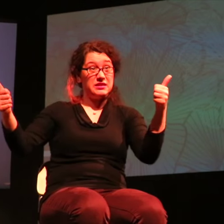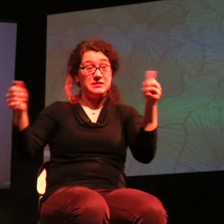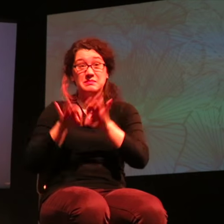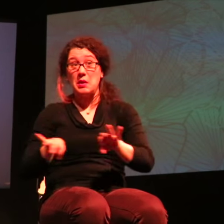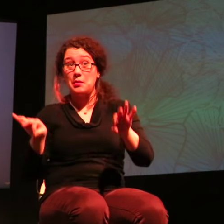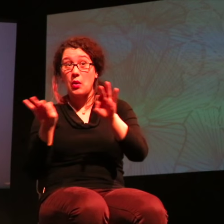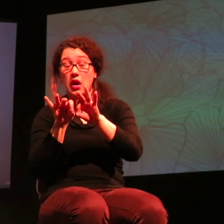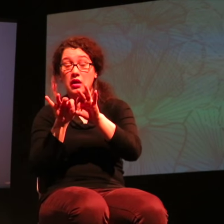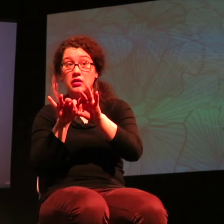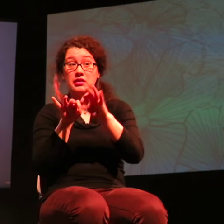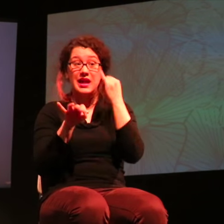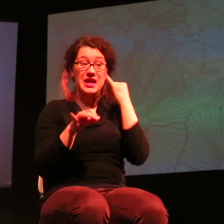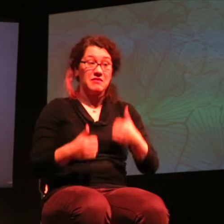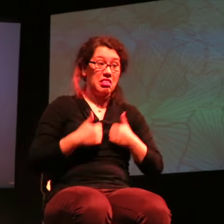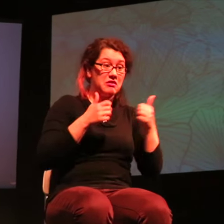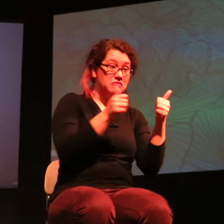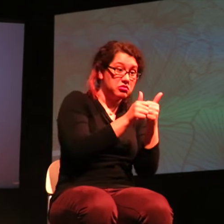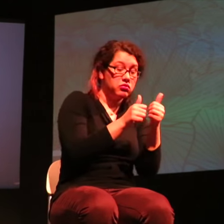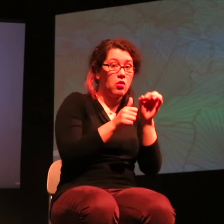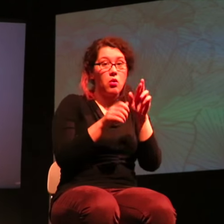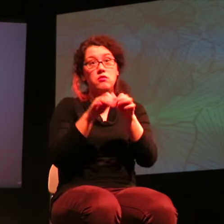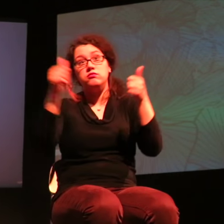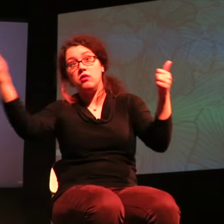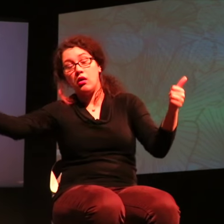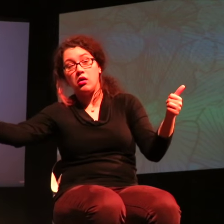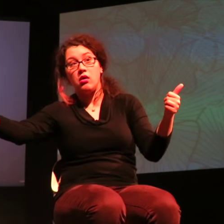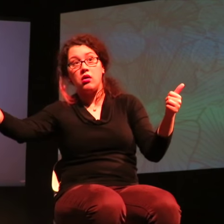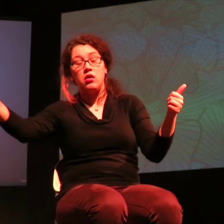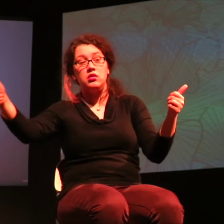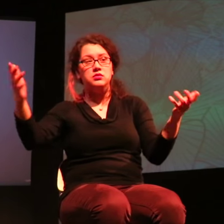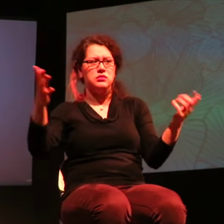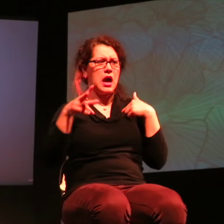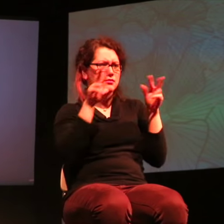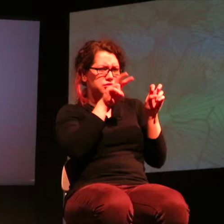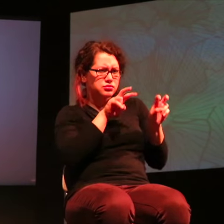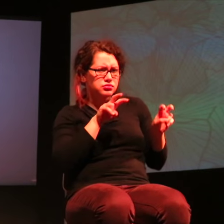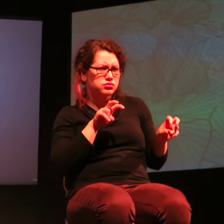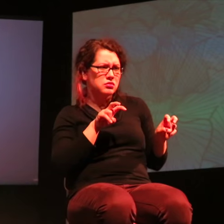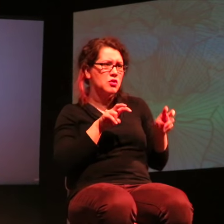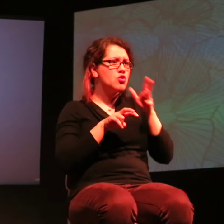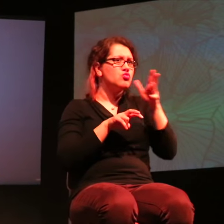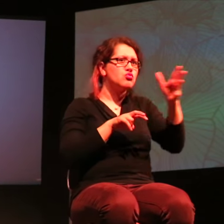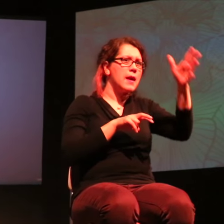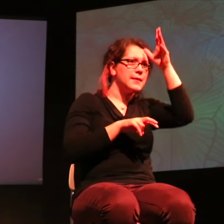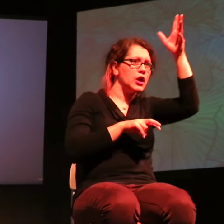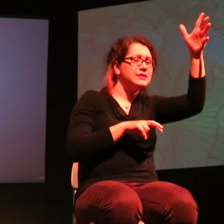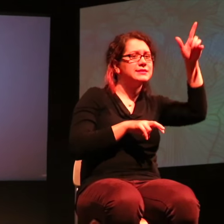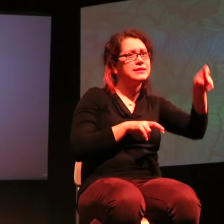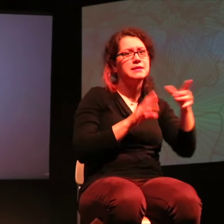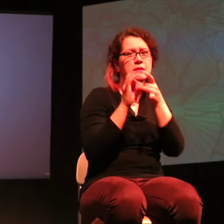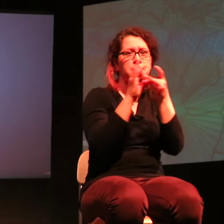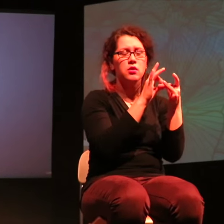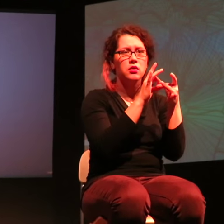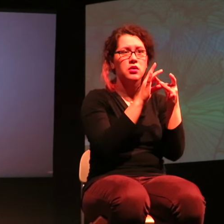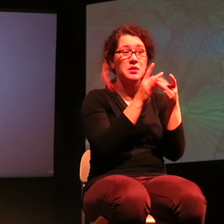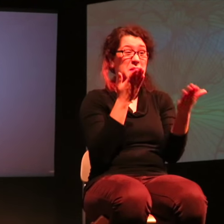faith formation. I'm specifically looking at, do grandparents need to be close? Like, do they need to live in the same